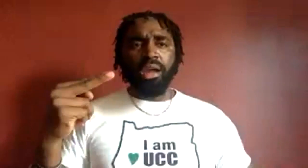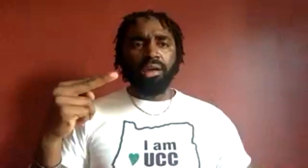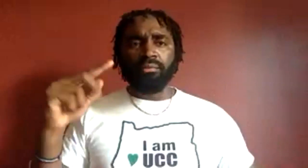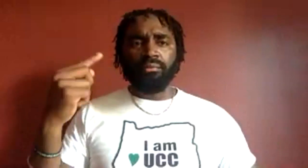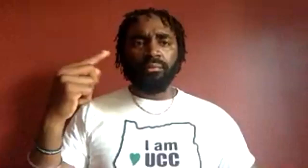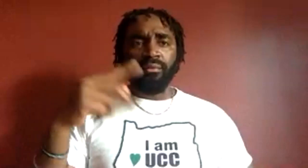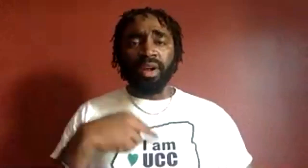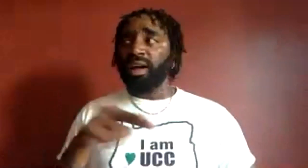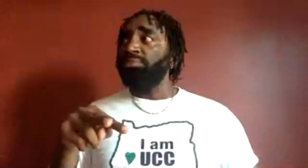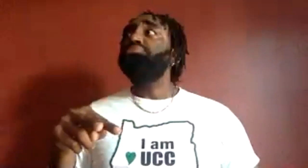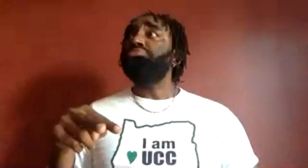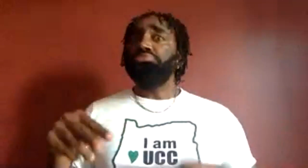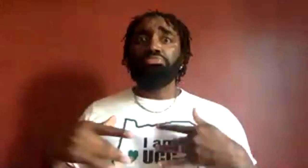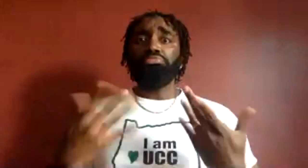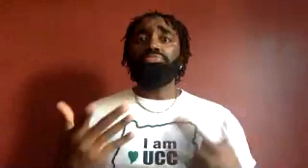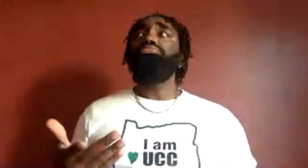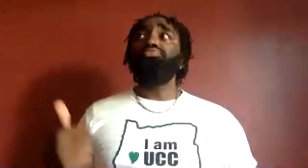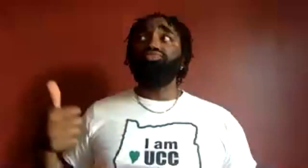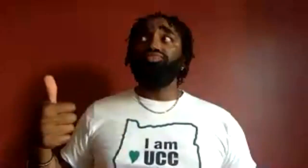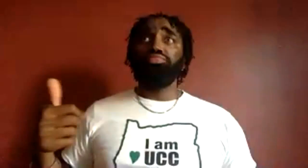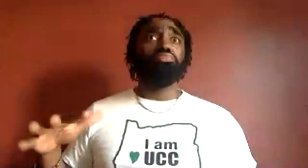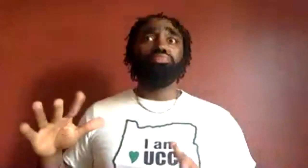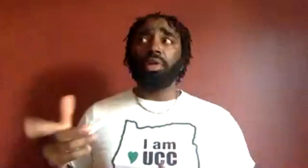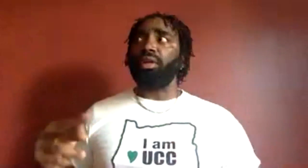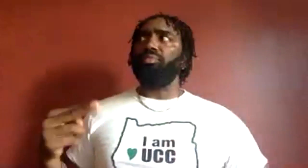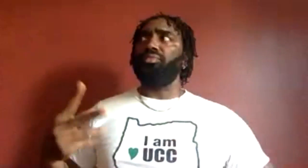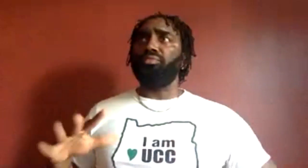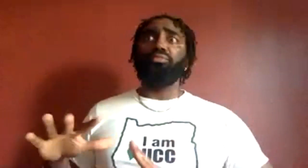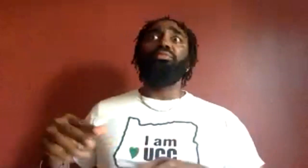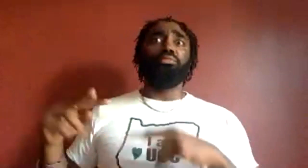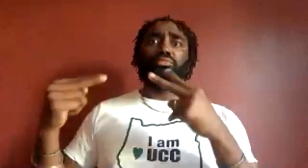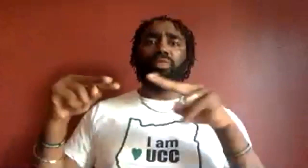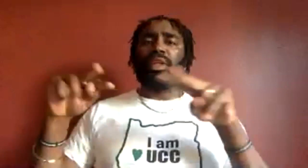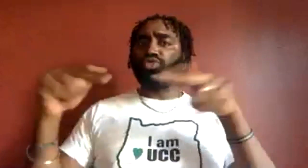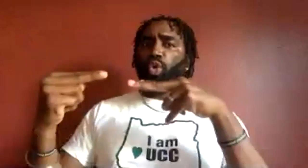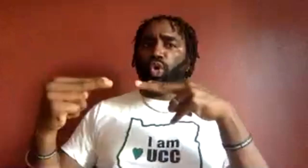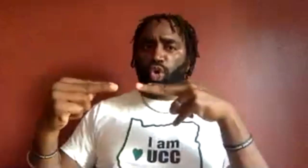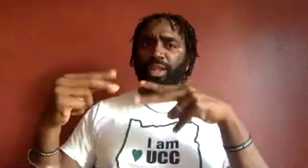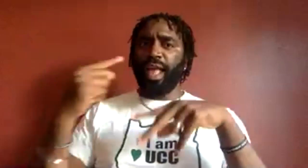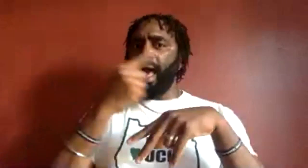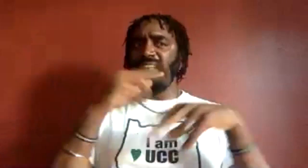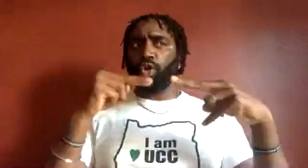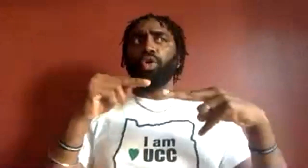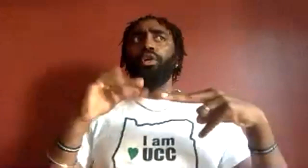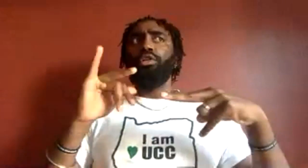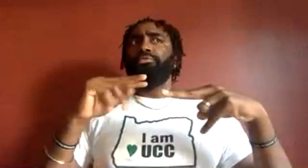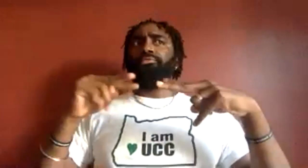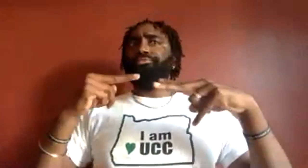they're blind. But if I'm like looking up like this, just kind of eye gaze, am I giving you a thumbs up?